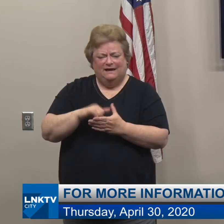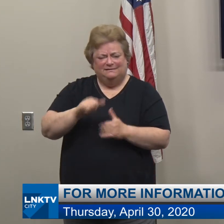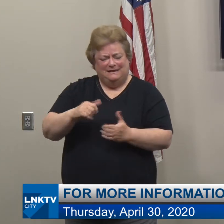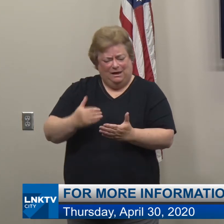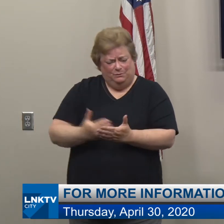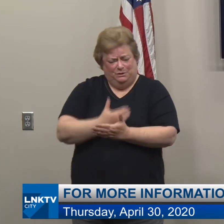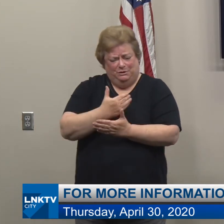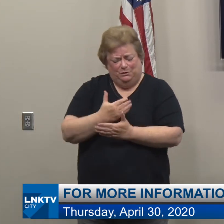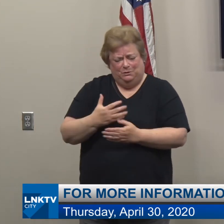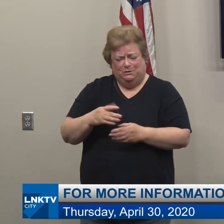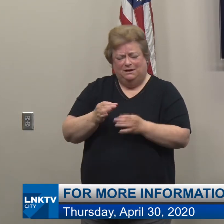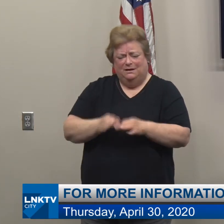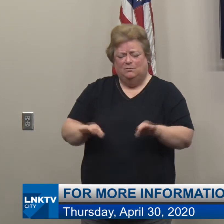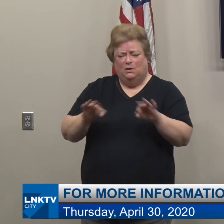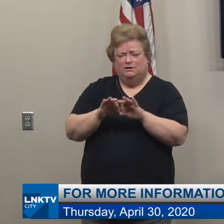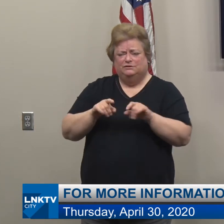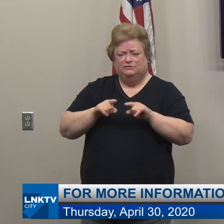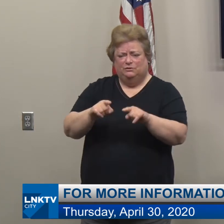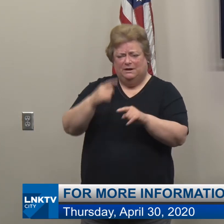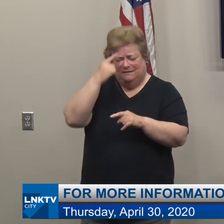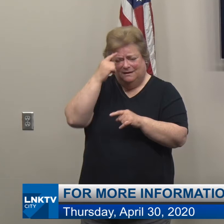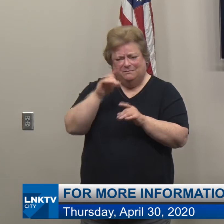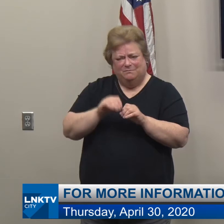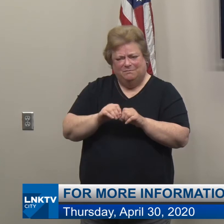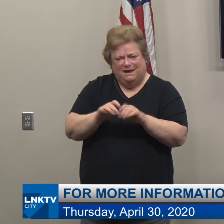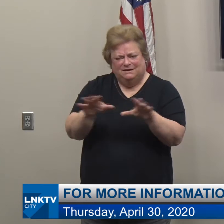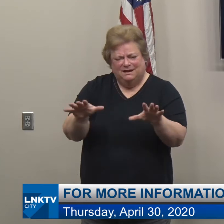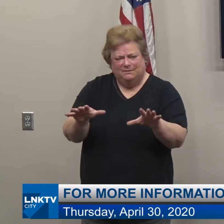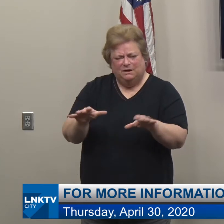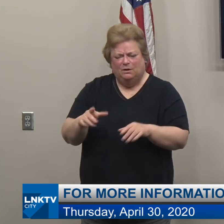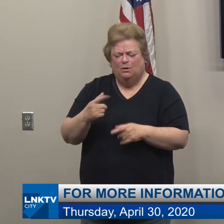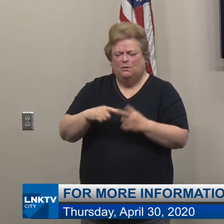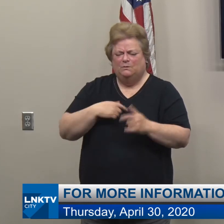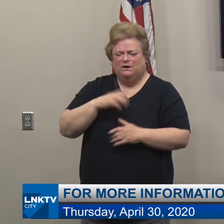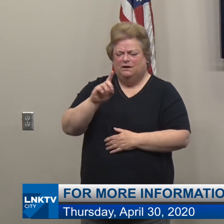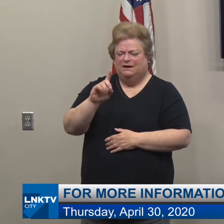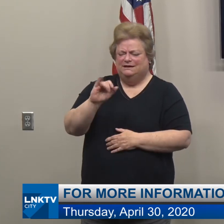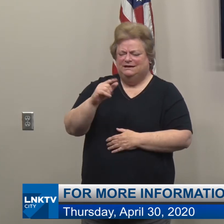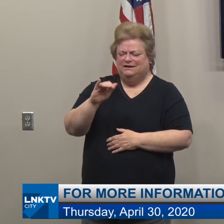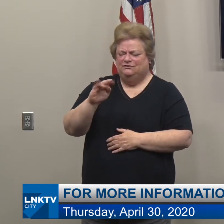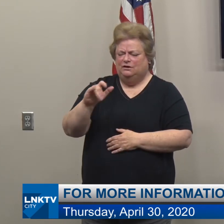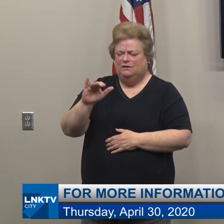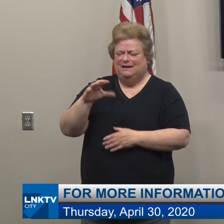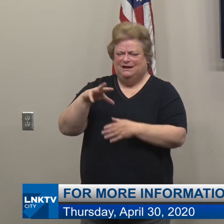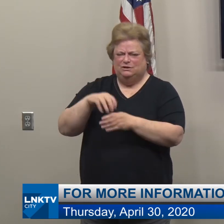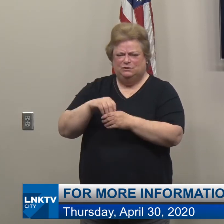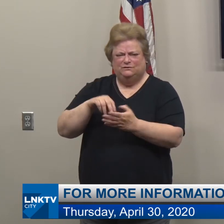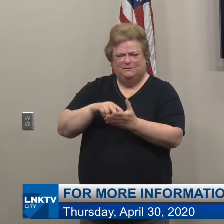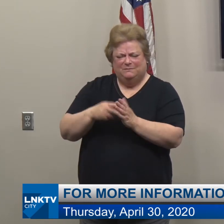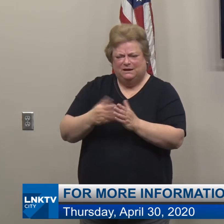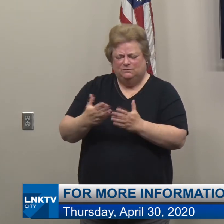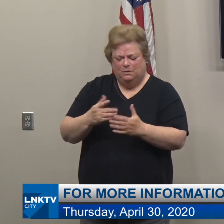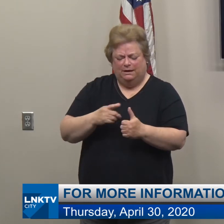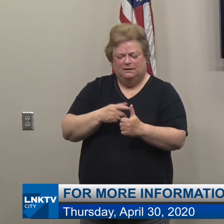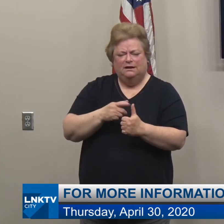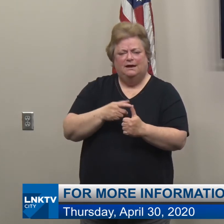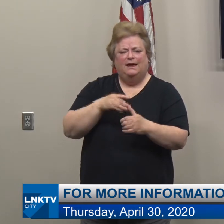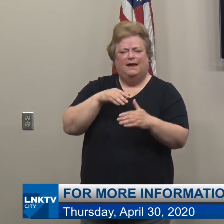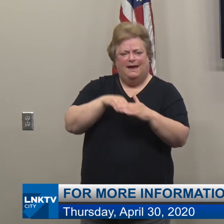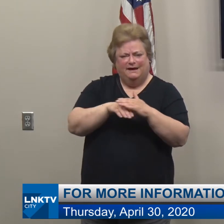and urgency during this pandemic. And when we say digital inclusion, we really mean three things: access to the